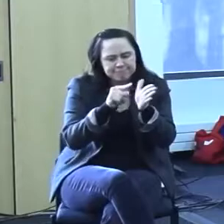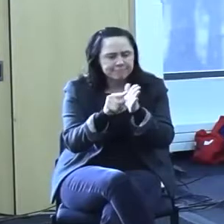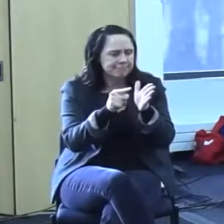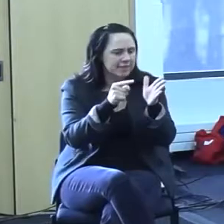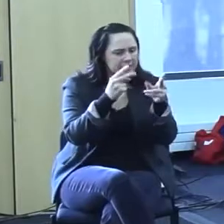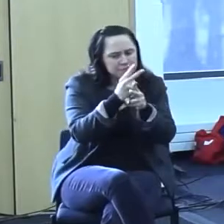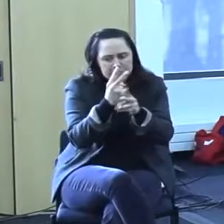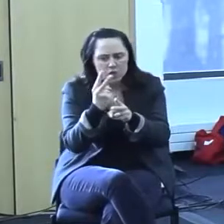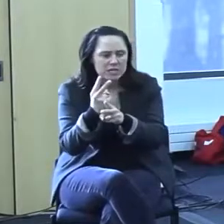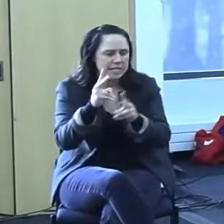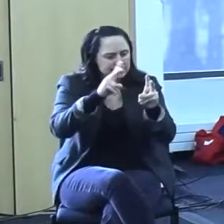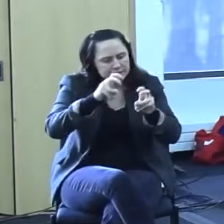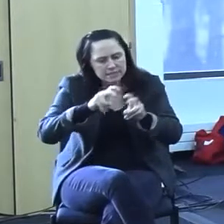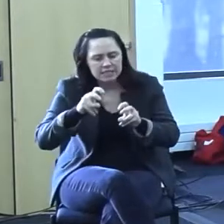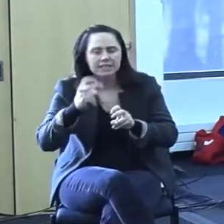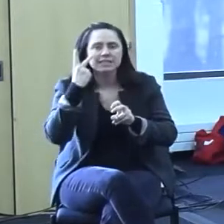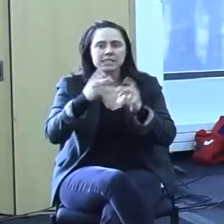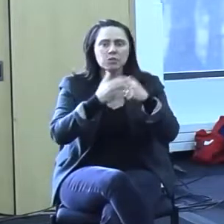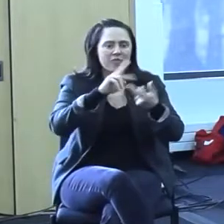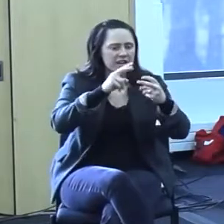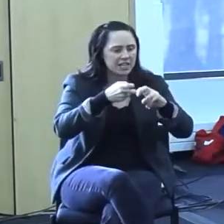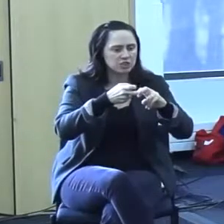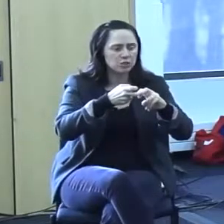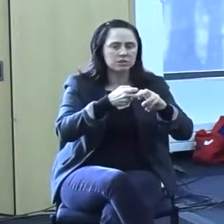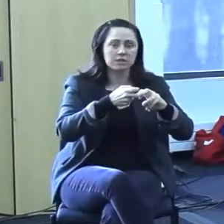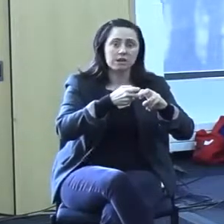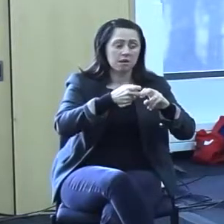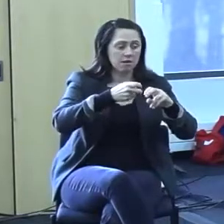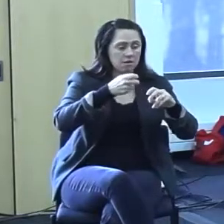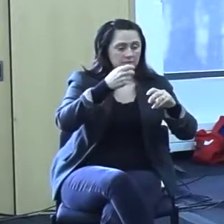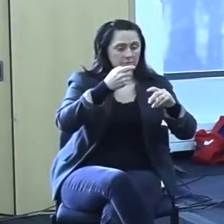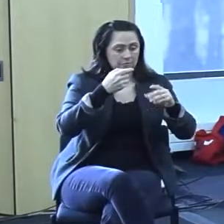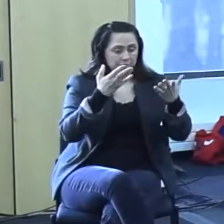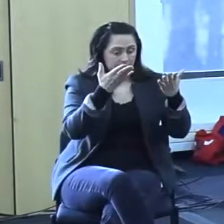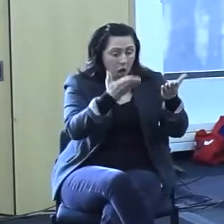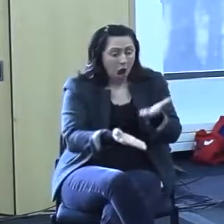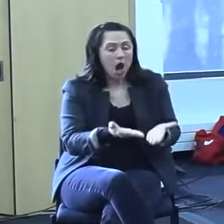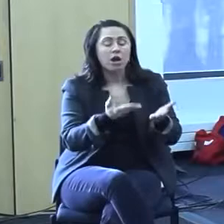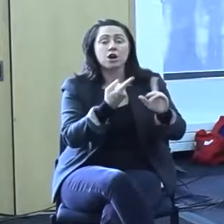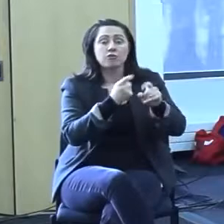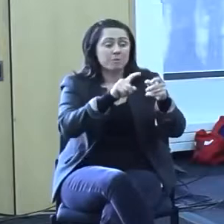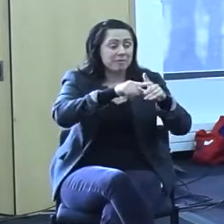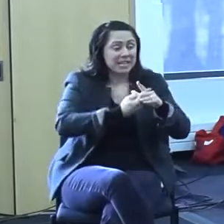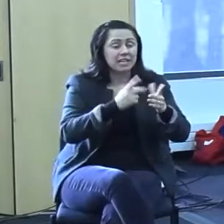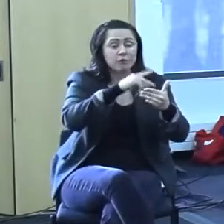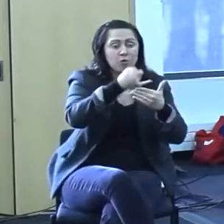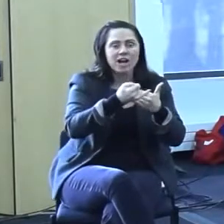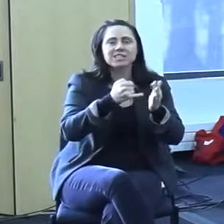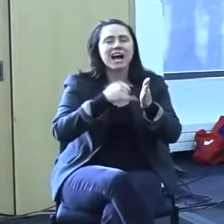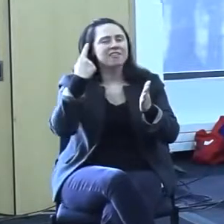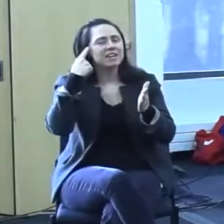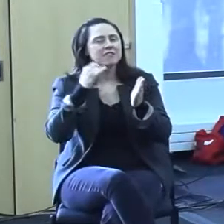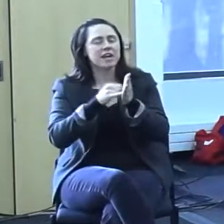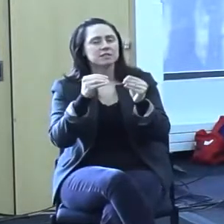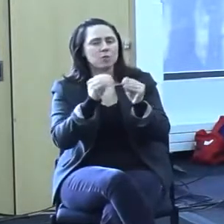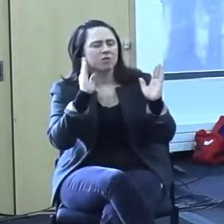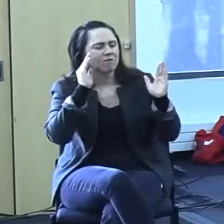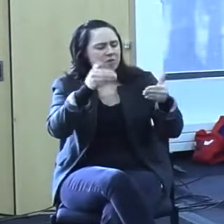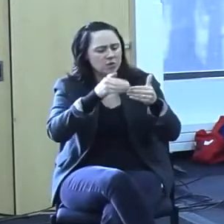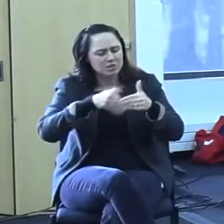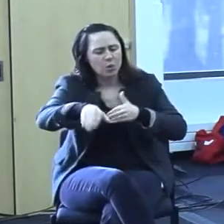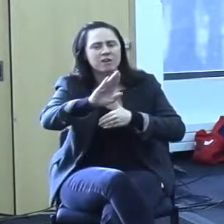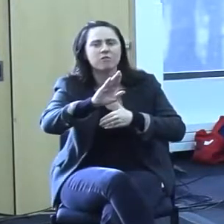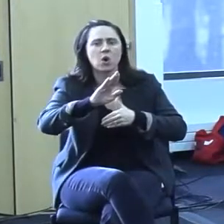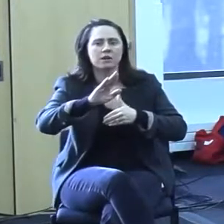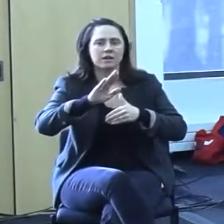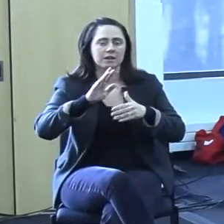what those issues are at the beginning of every project. And that's, I think, more of the focus going forward. We've